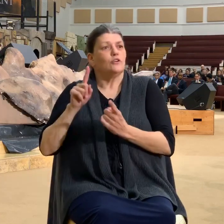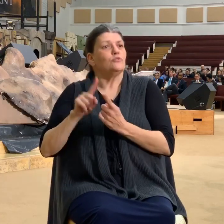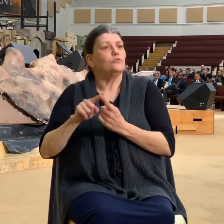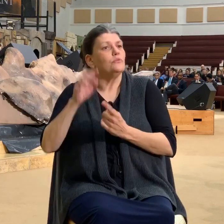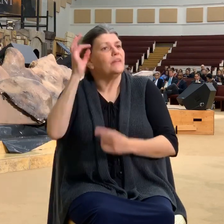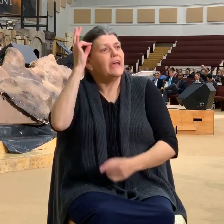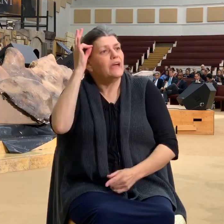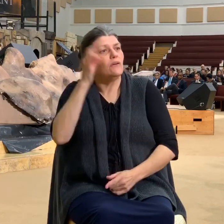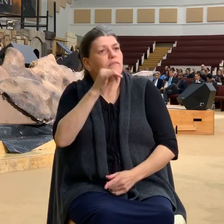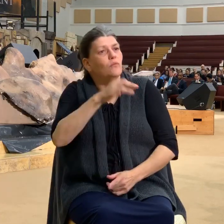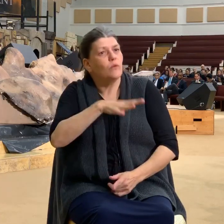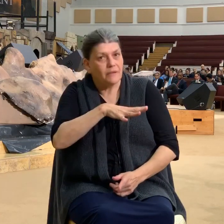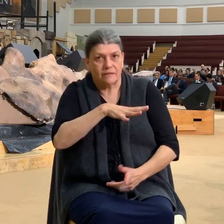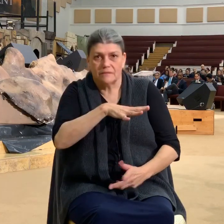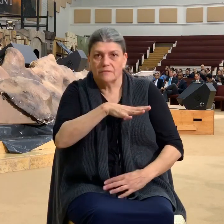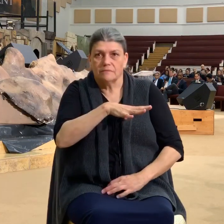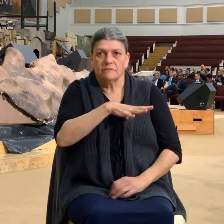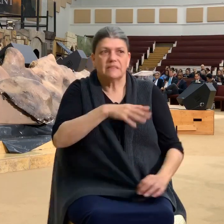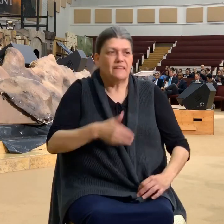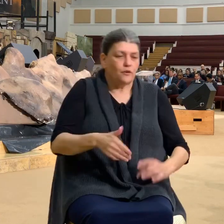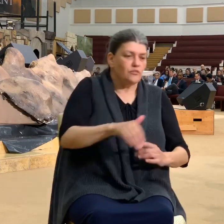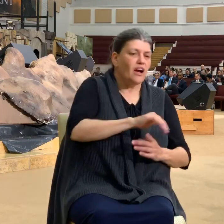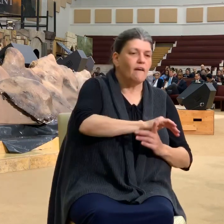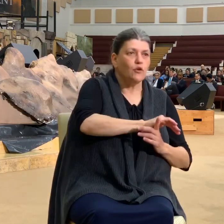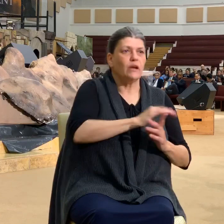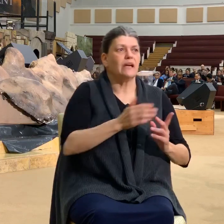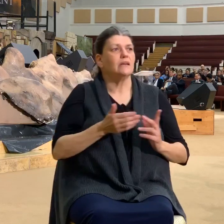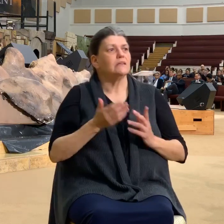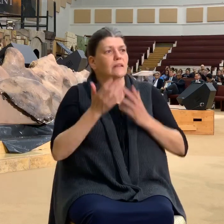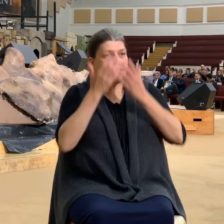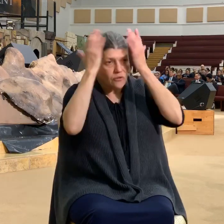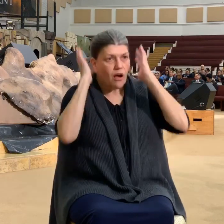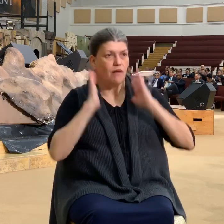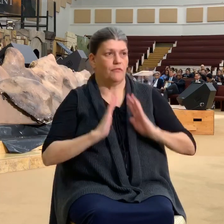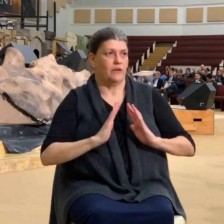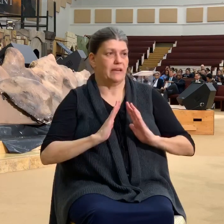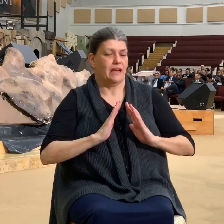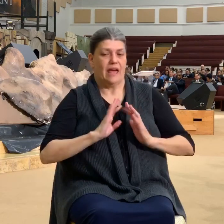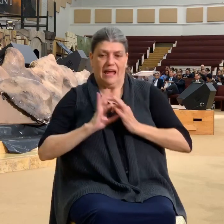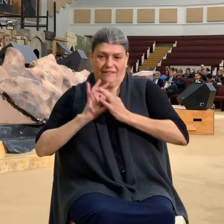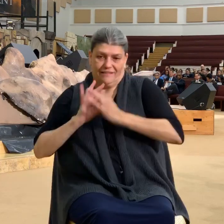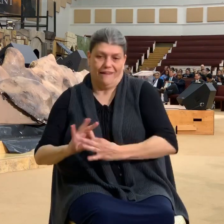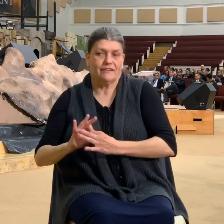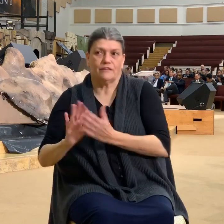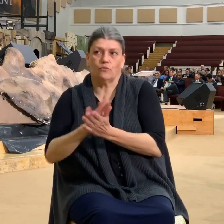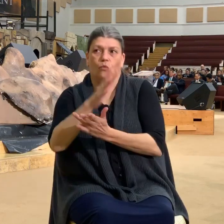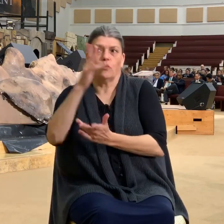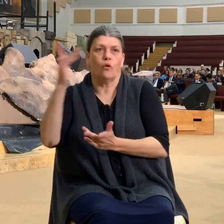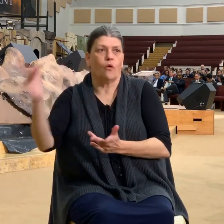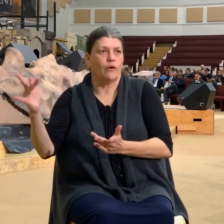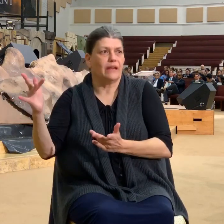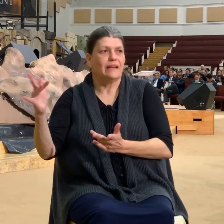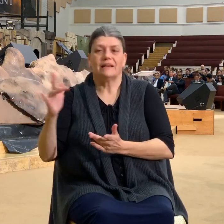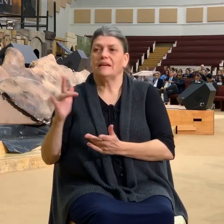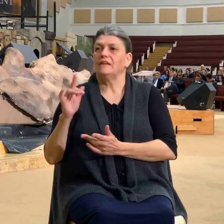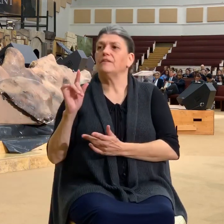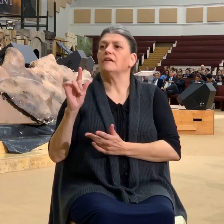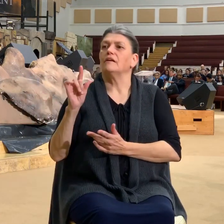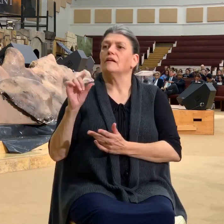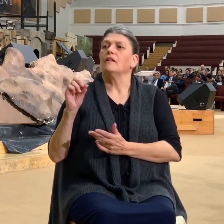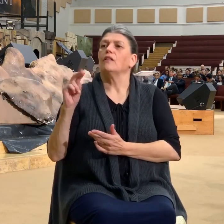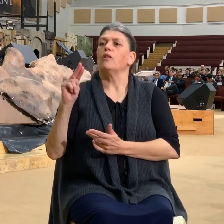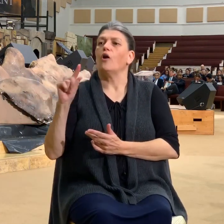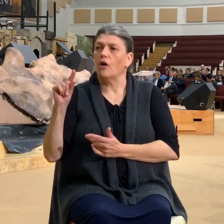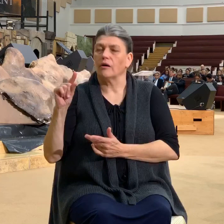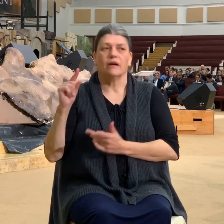a woman. There's covering, there is glory attached, and it is the long hair of the woman. So